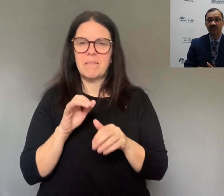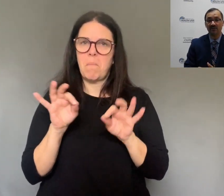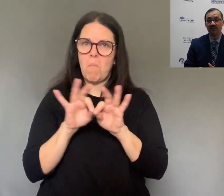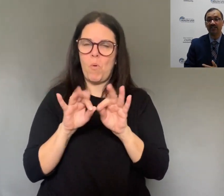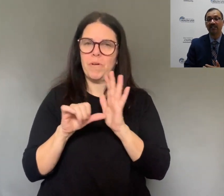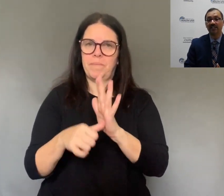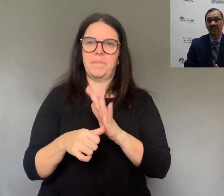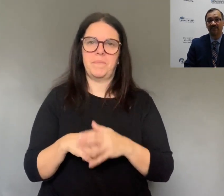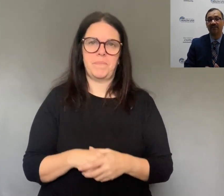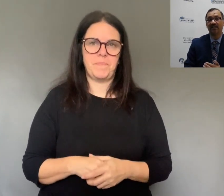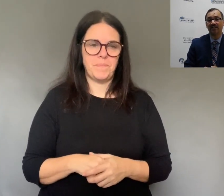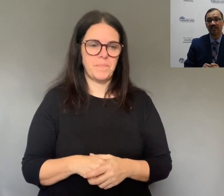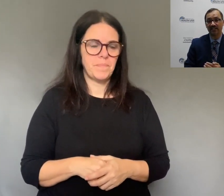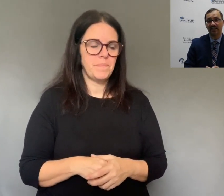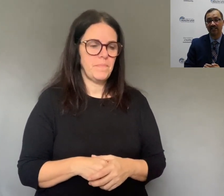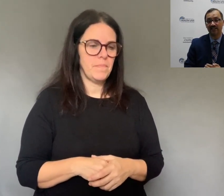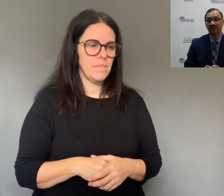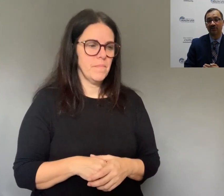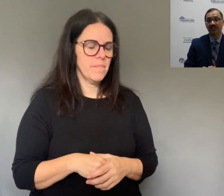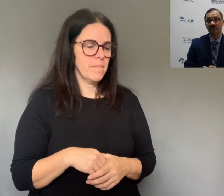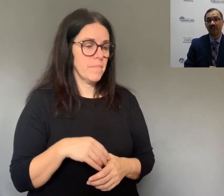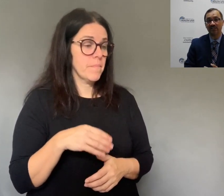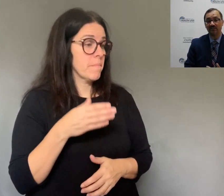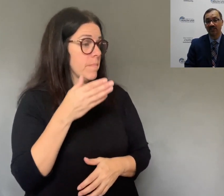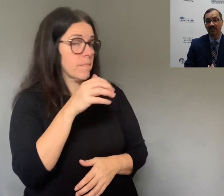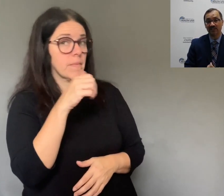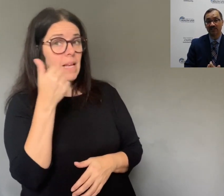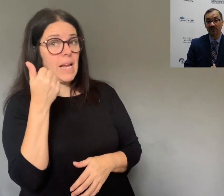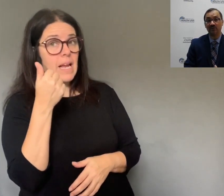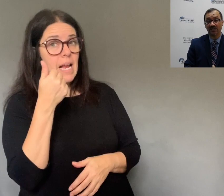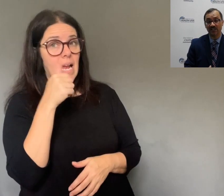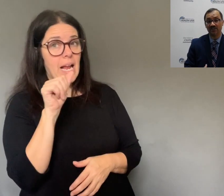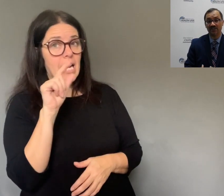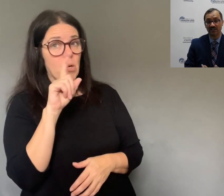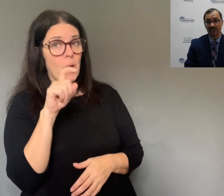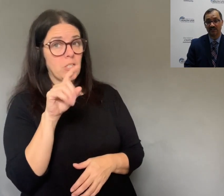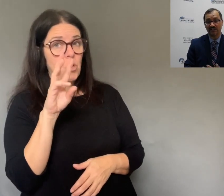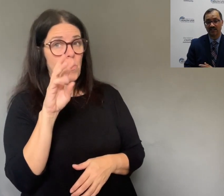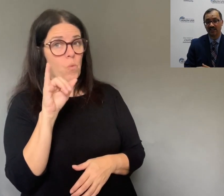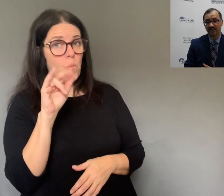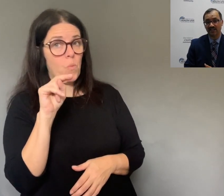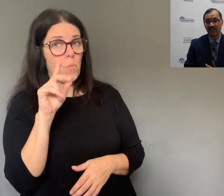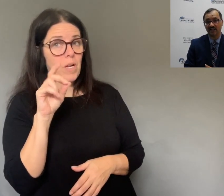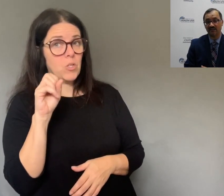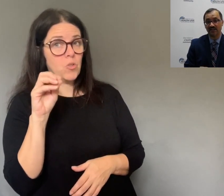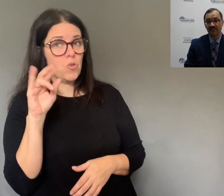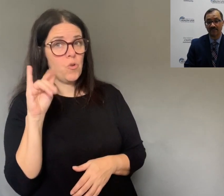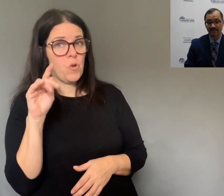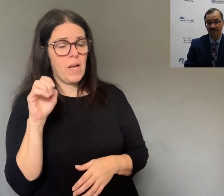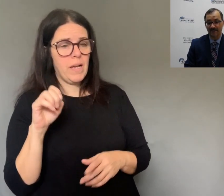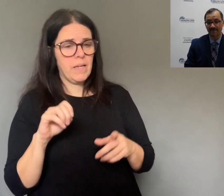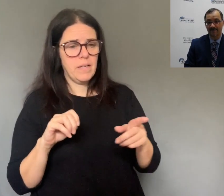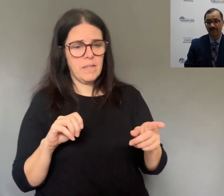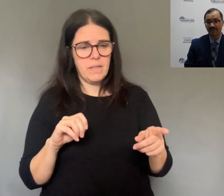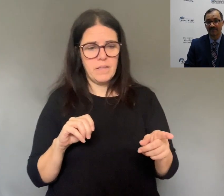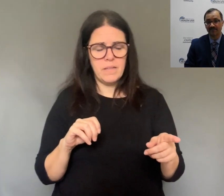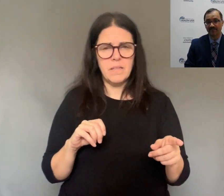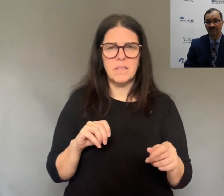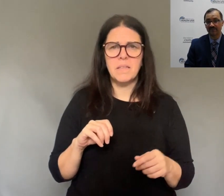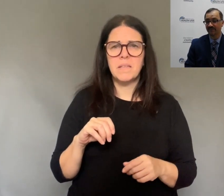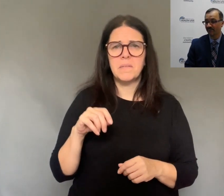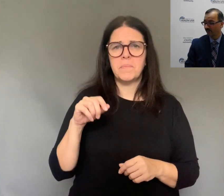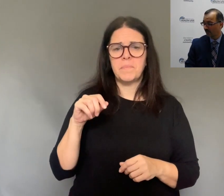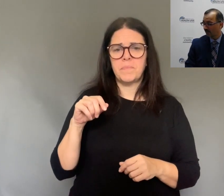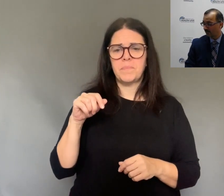the goal. If not, then it's still trying to meet the 2 conditions as I identified.